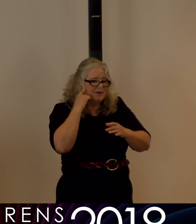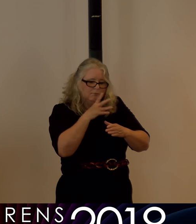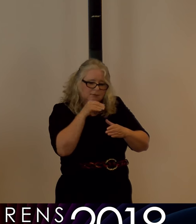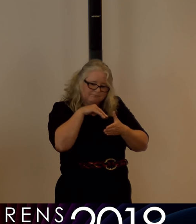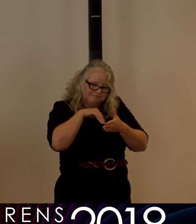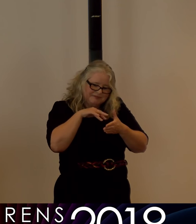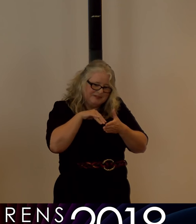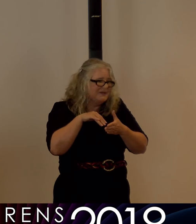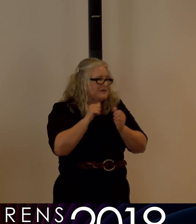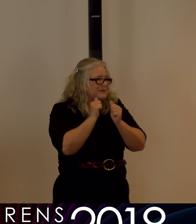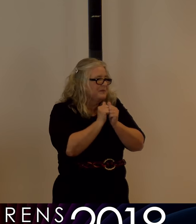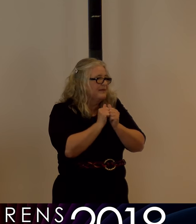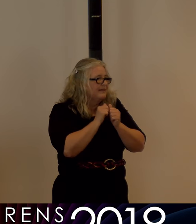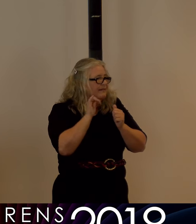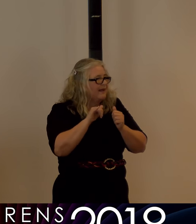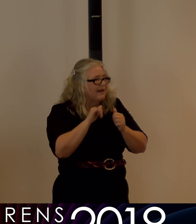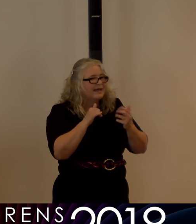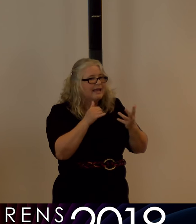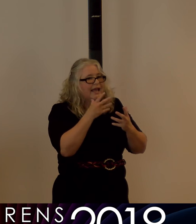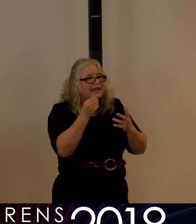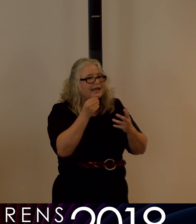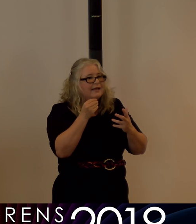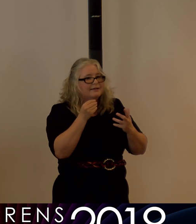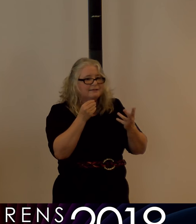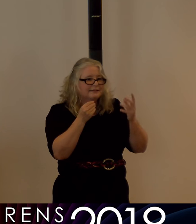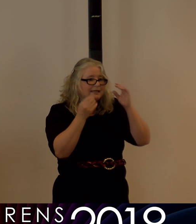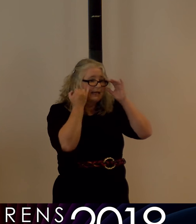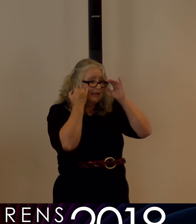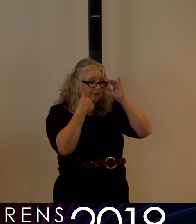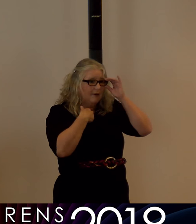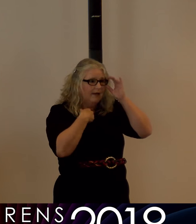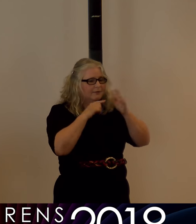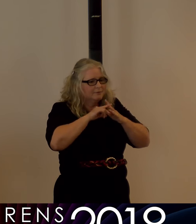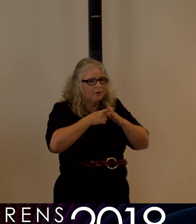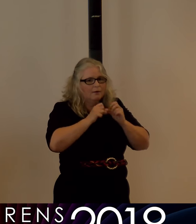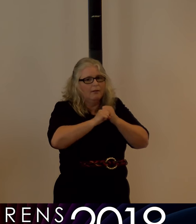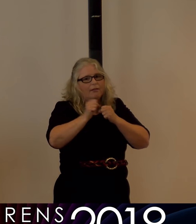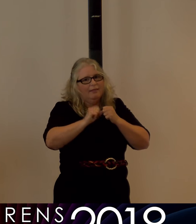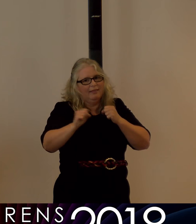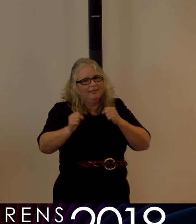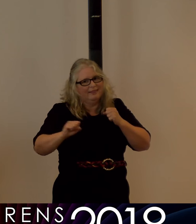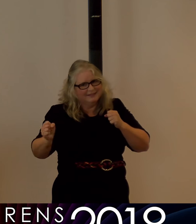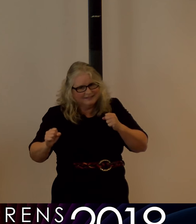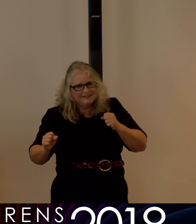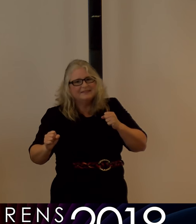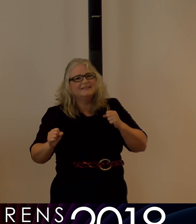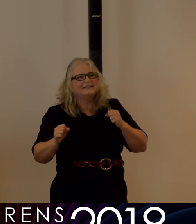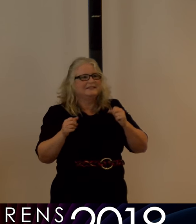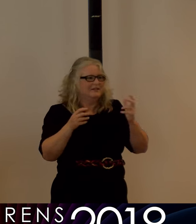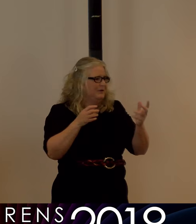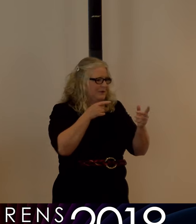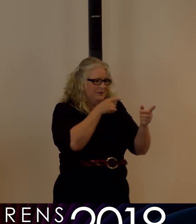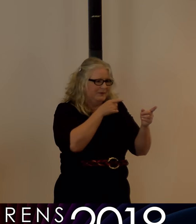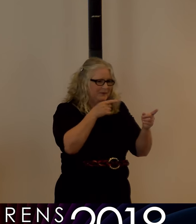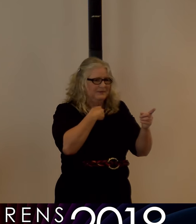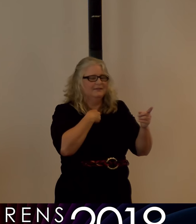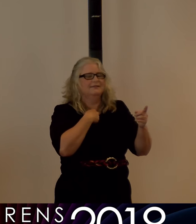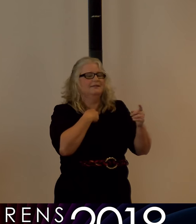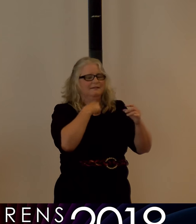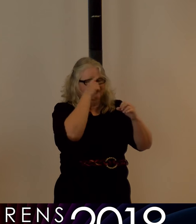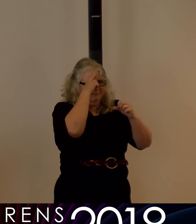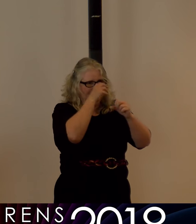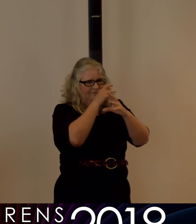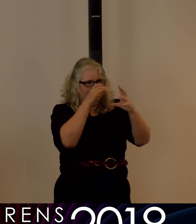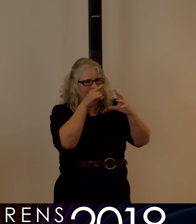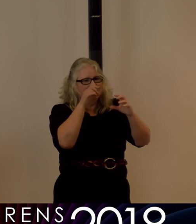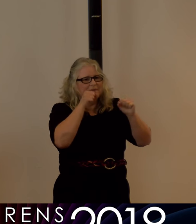future directions and unanswered questions. And again, if I start rambling and you know, if you lose me or I lose you, just interrupt me and we